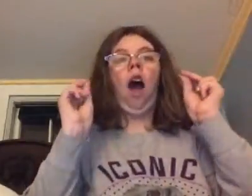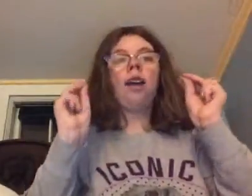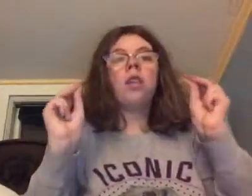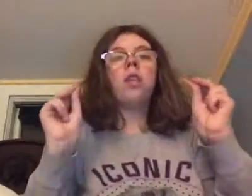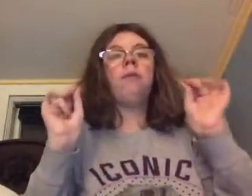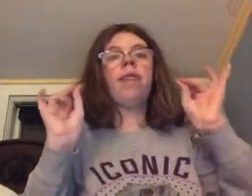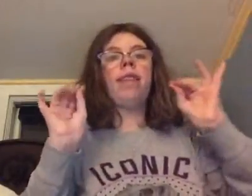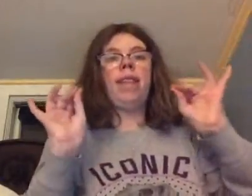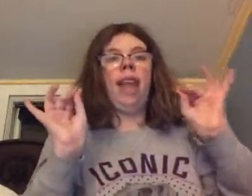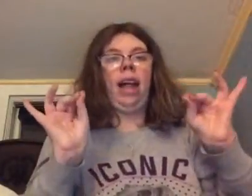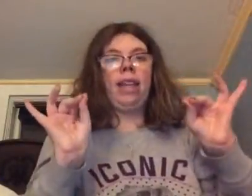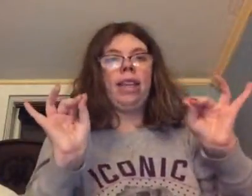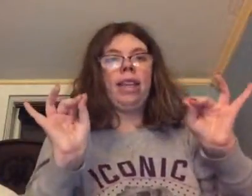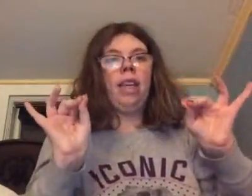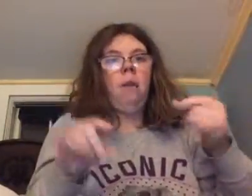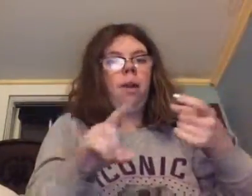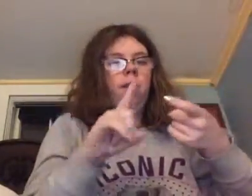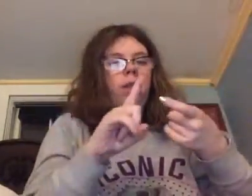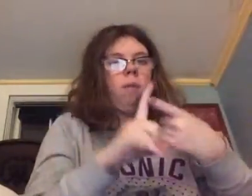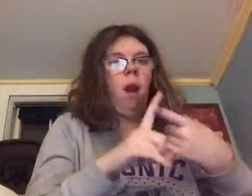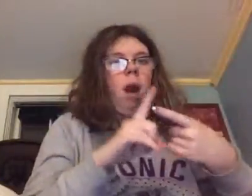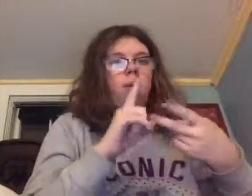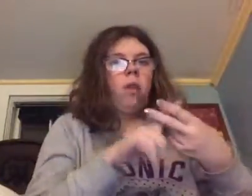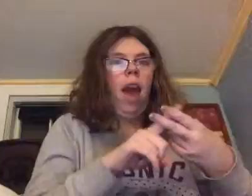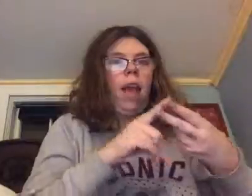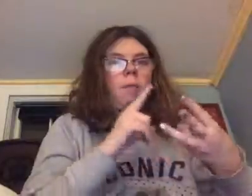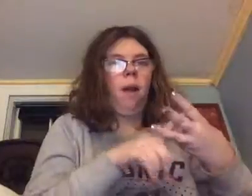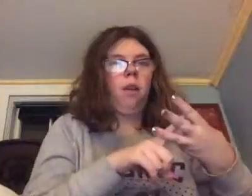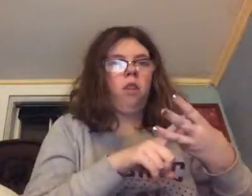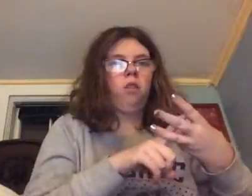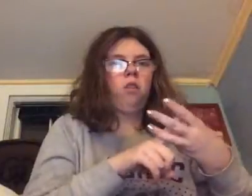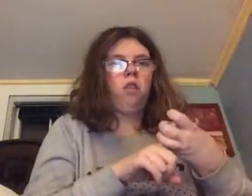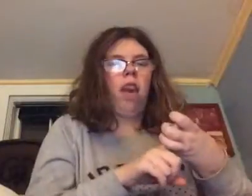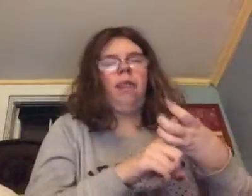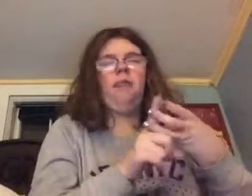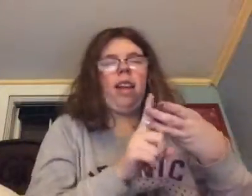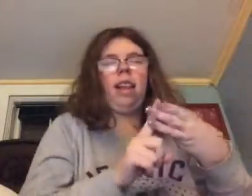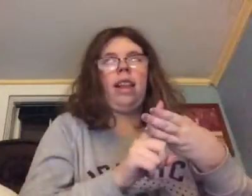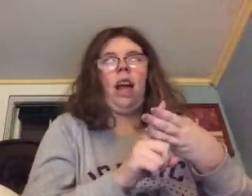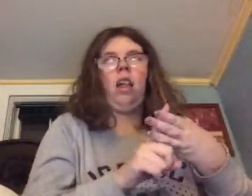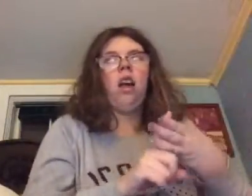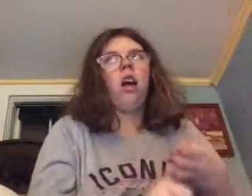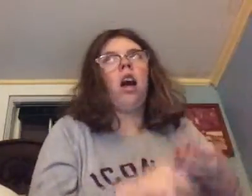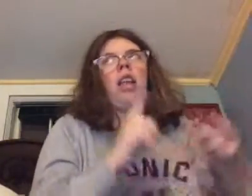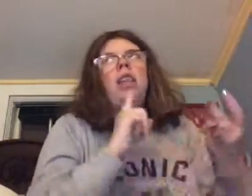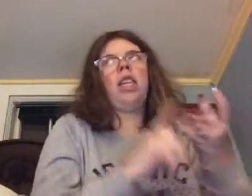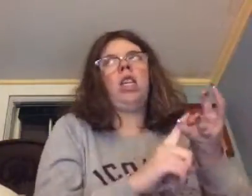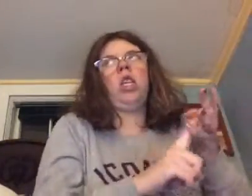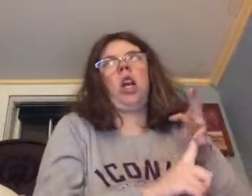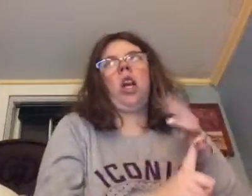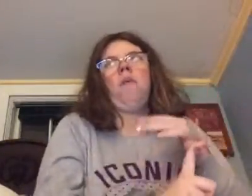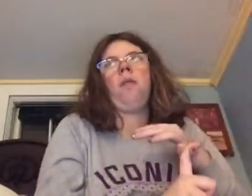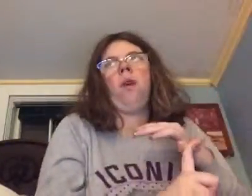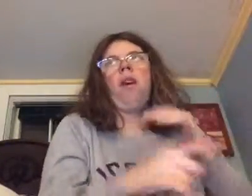talk to an adult. Whether it's your mom, your dad, your brothers, if they're like an adult, a teacher, or even